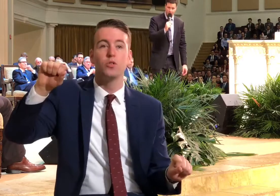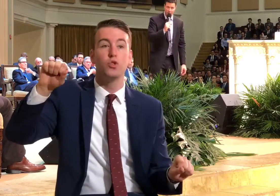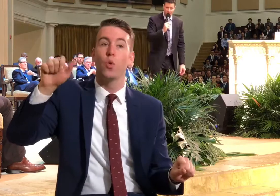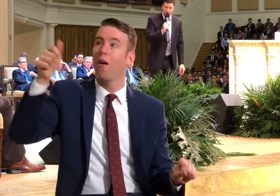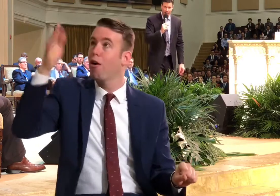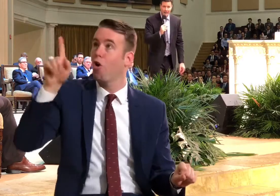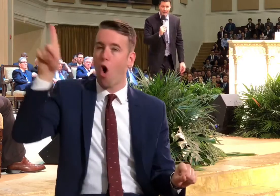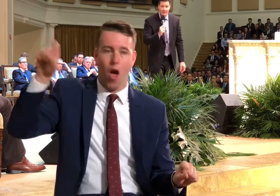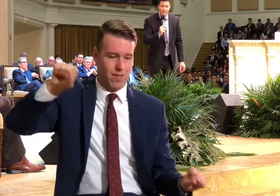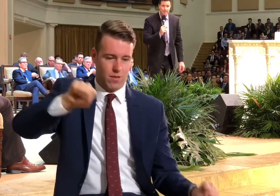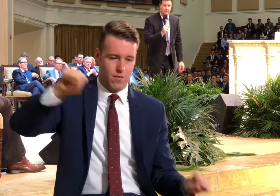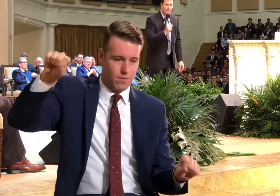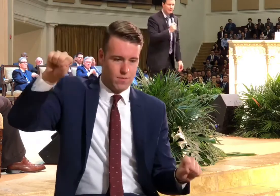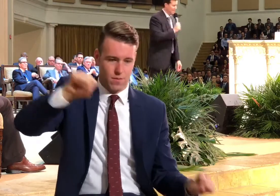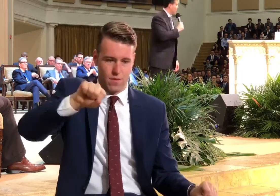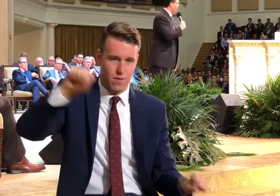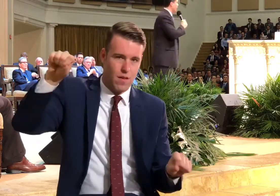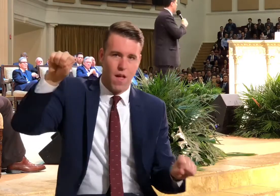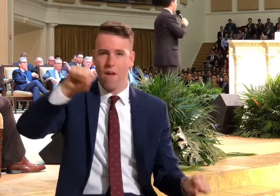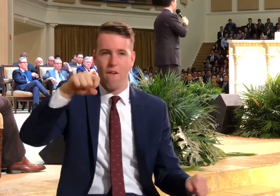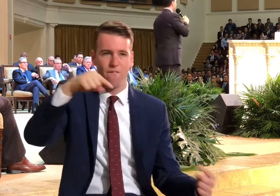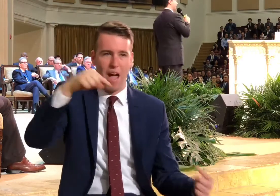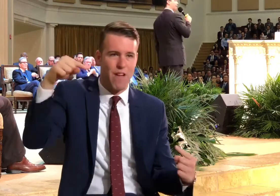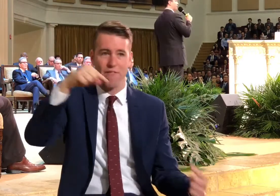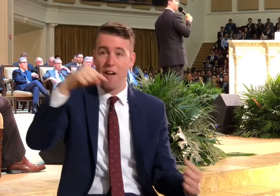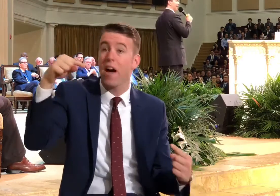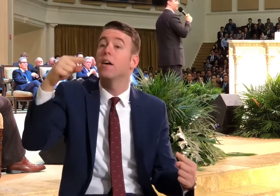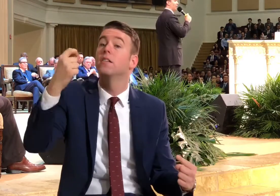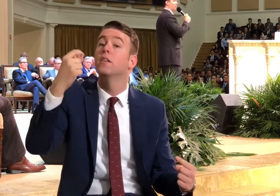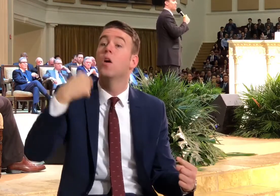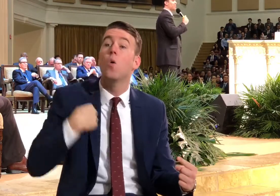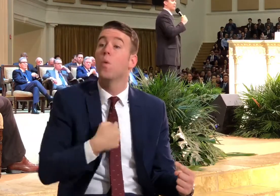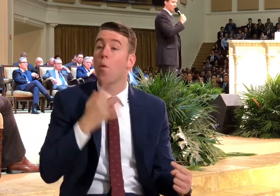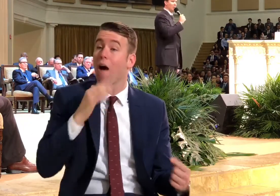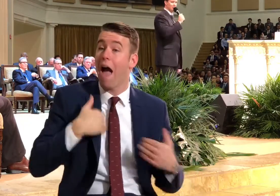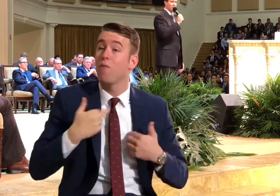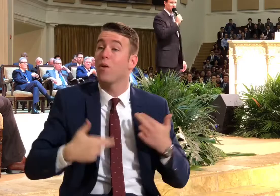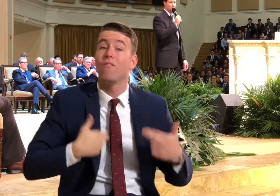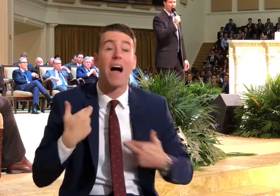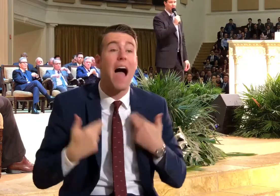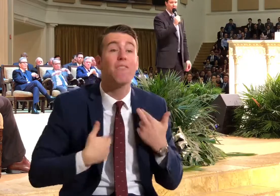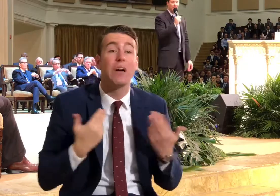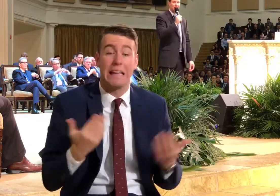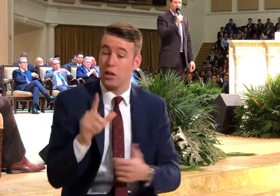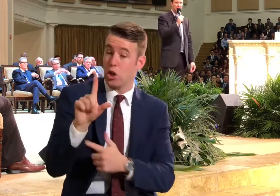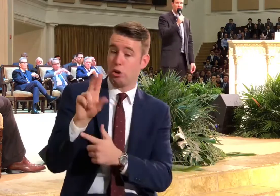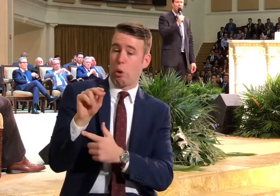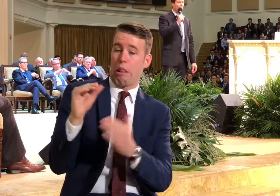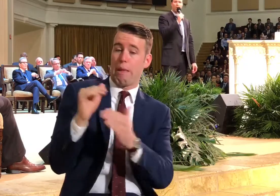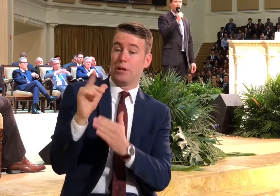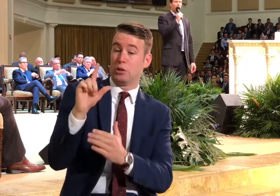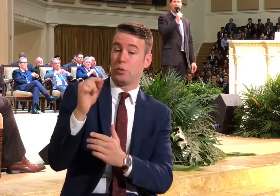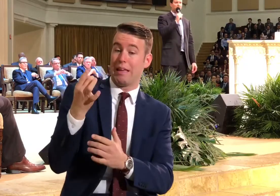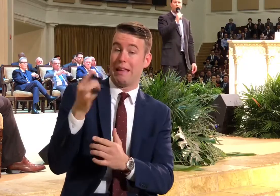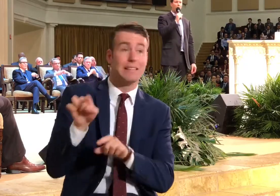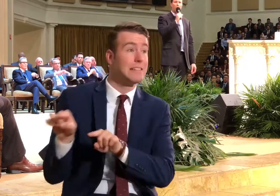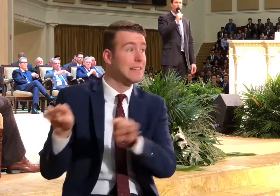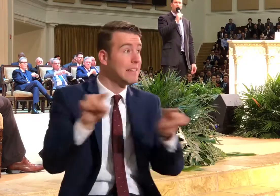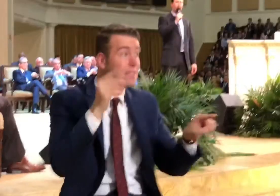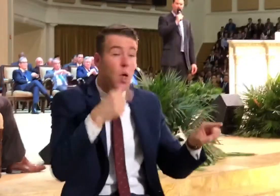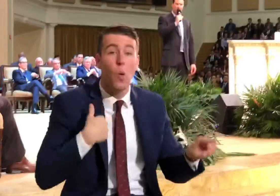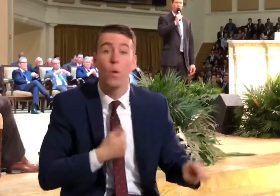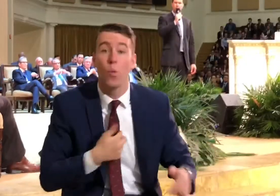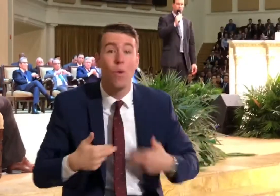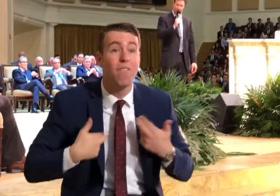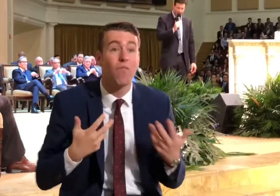the things of God. If we are going to have revival, No Limits 2018, we're going to have to